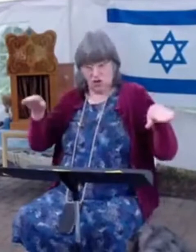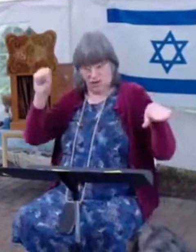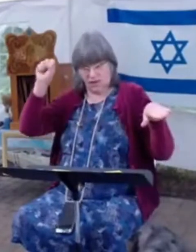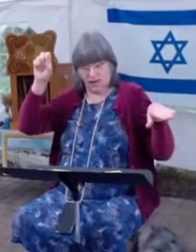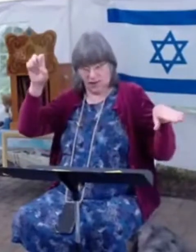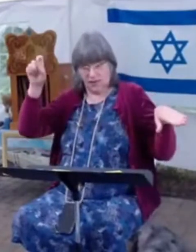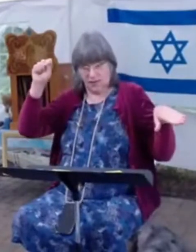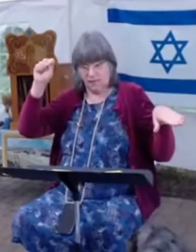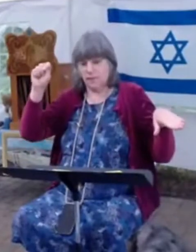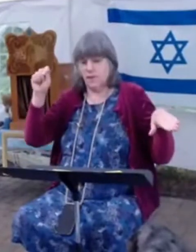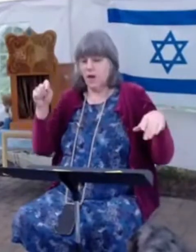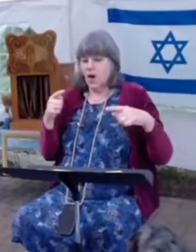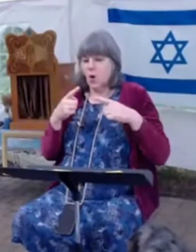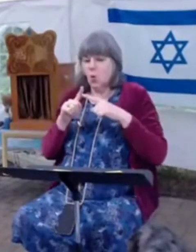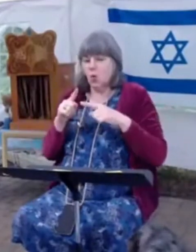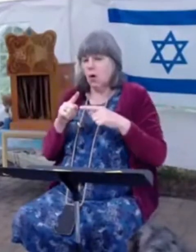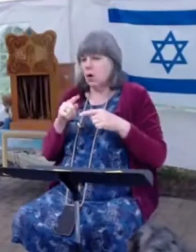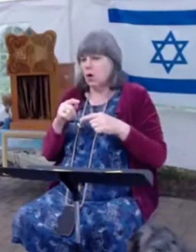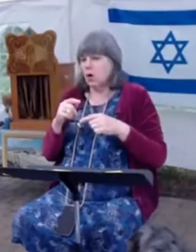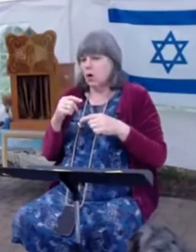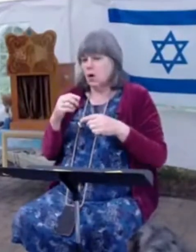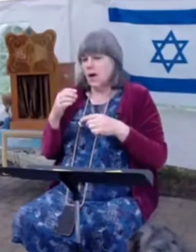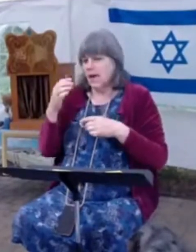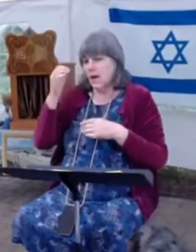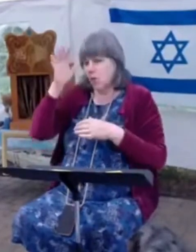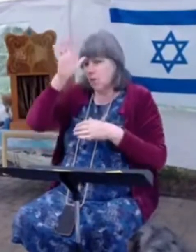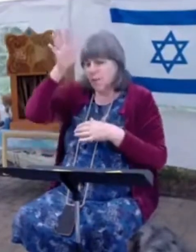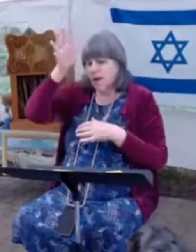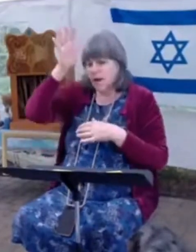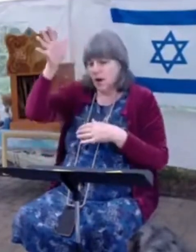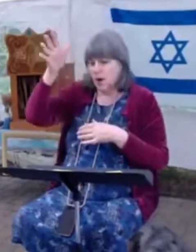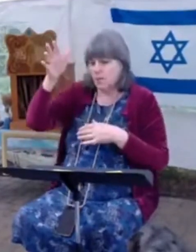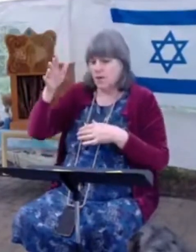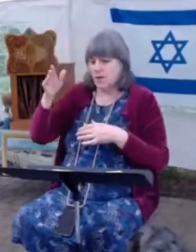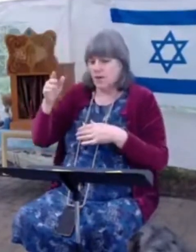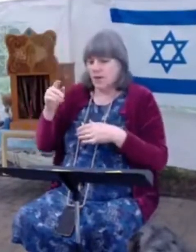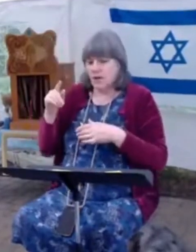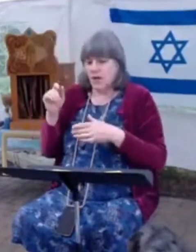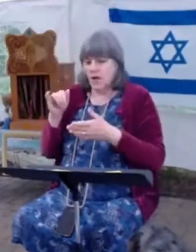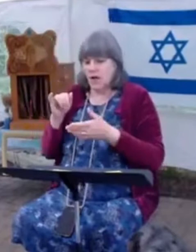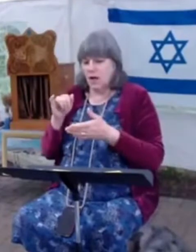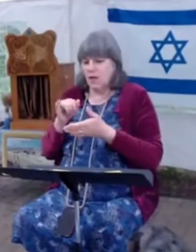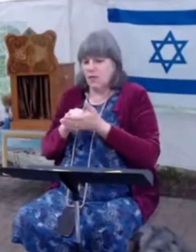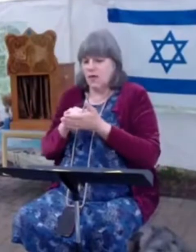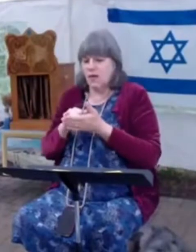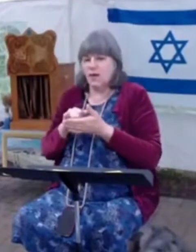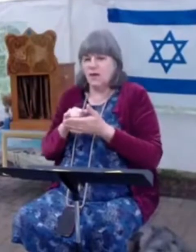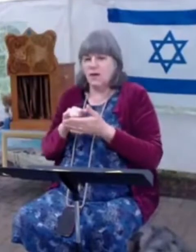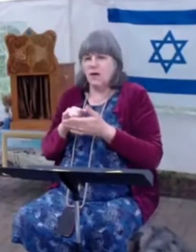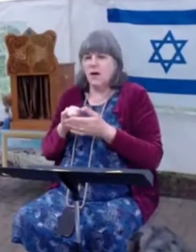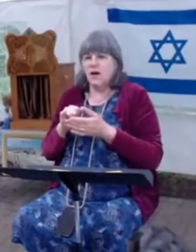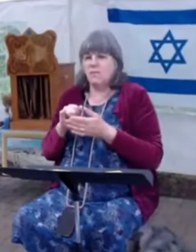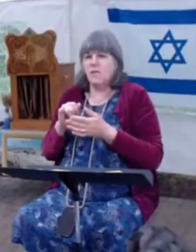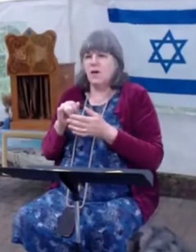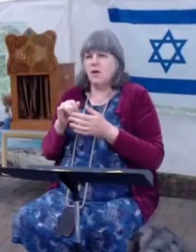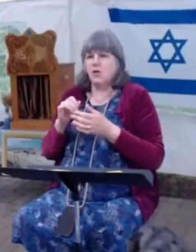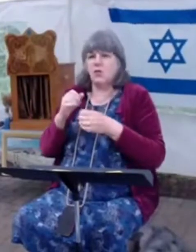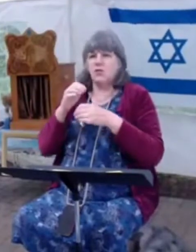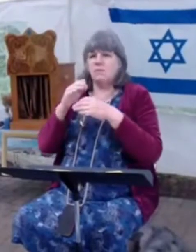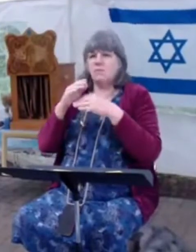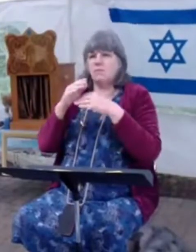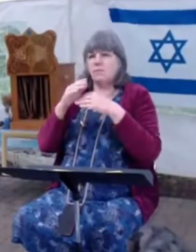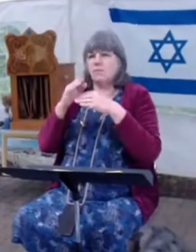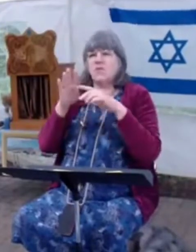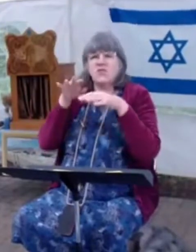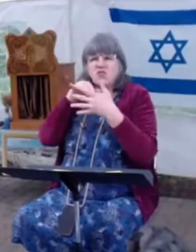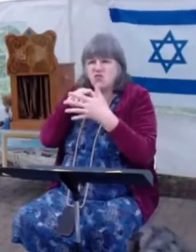wisdom which is concerned with the heavenly bodies and the order. Basically, astronomy, what